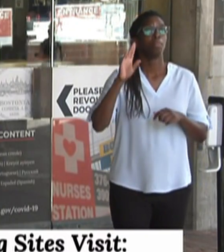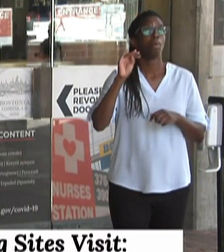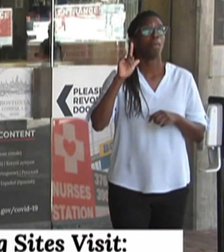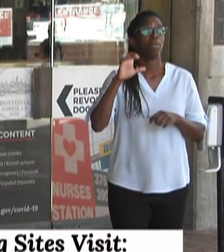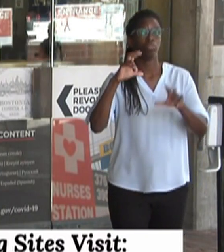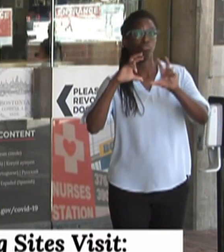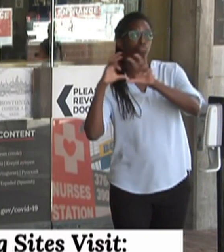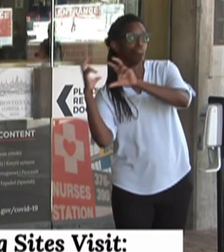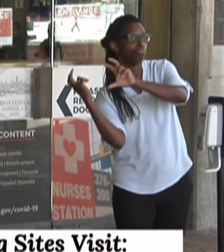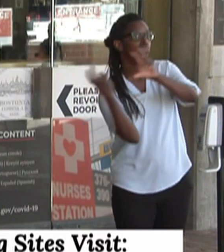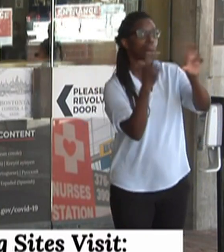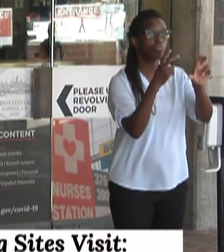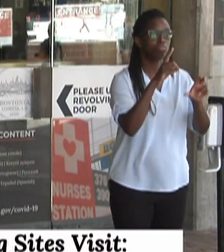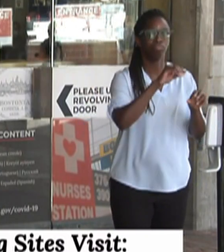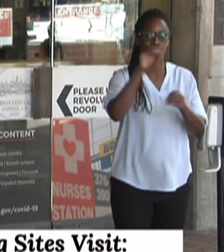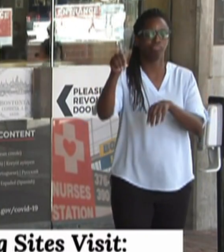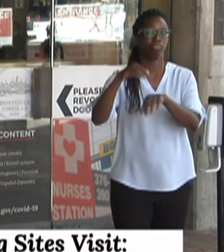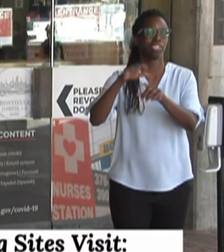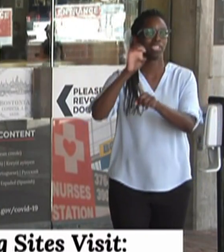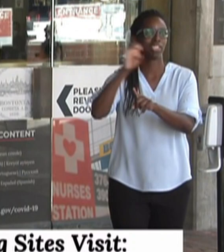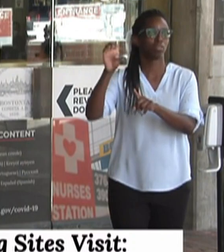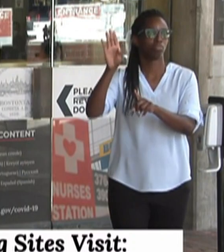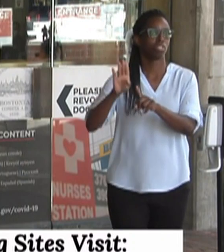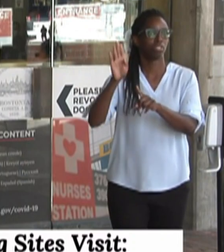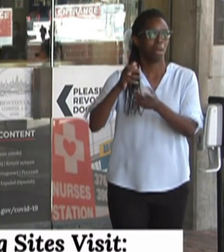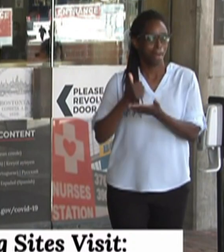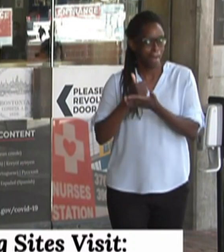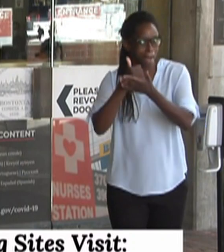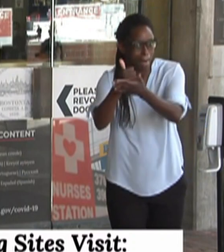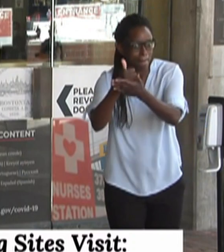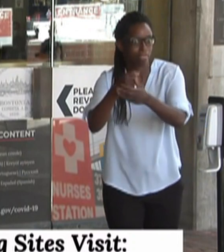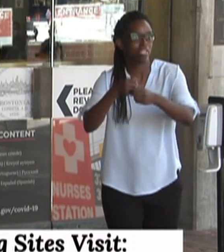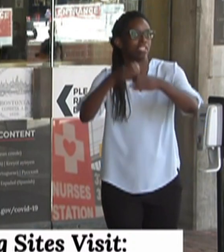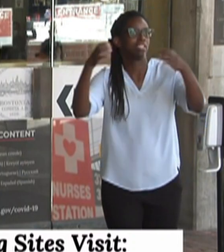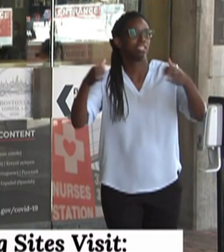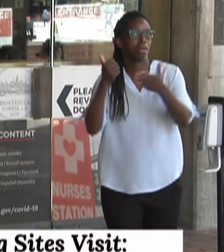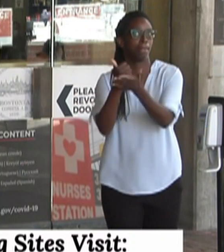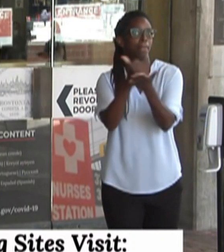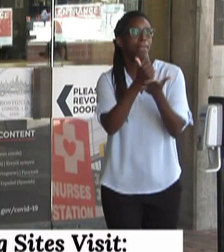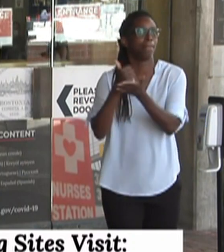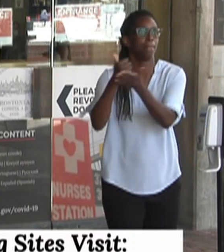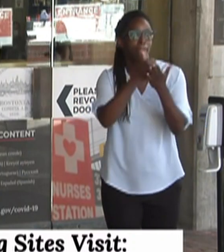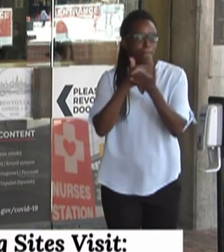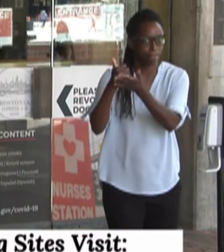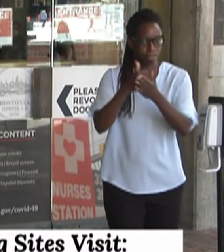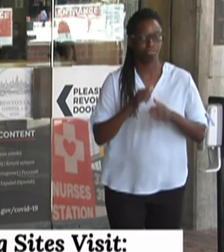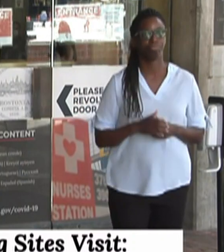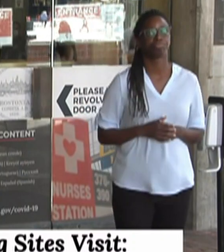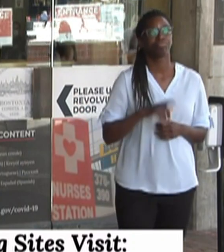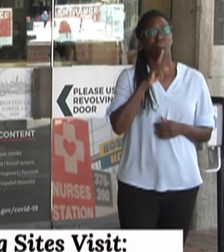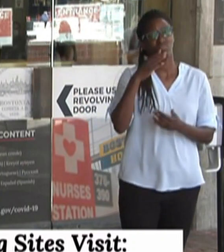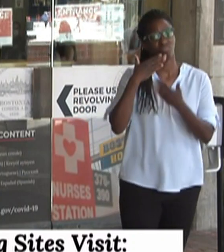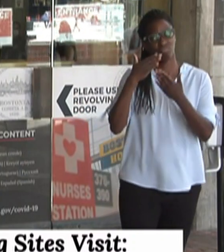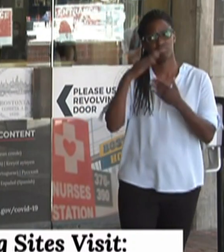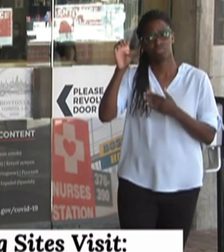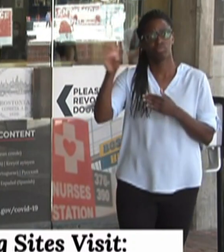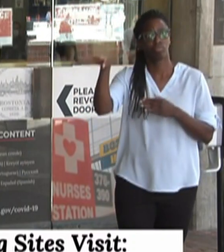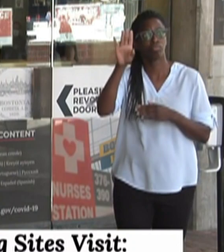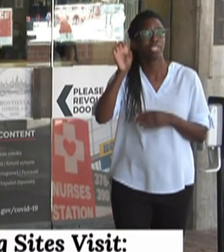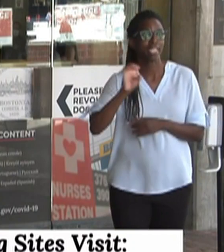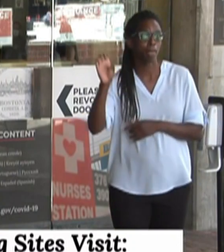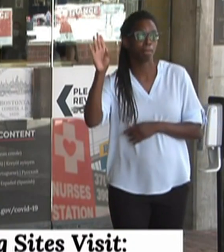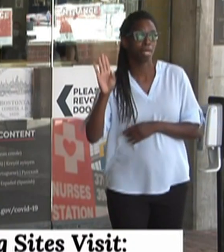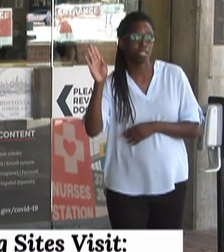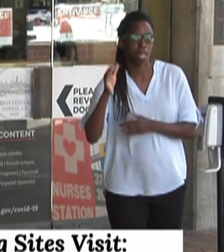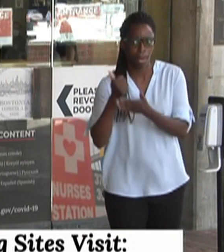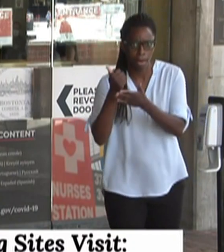1st. The East Boston Neighborhood Health Center, I want to first of all thank them for the work that they're doing. They've already have a very active testing site,